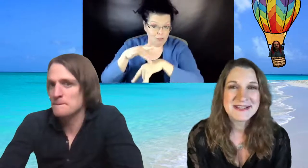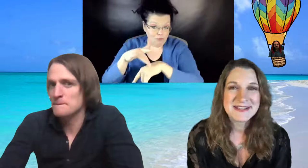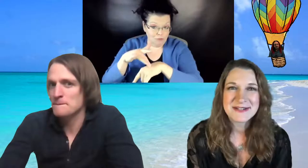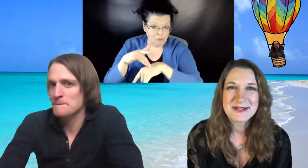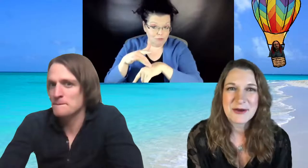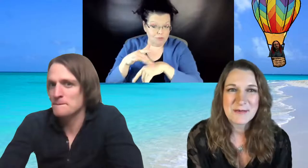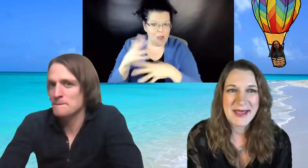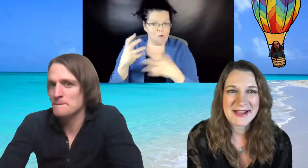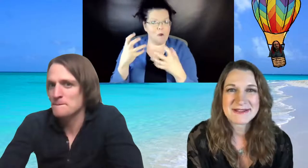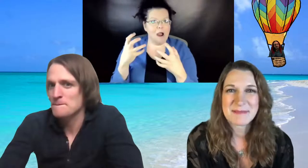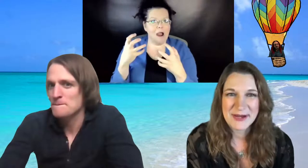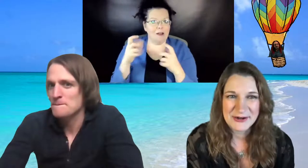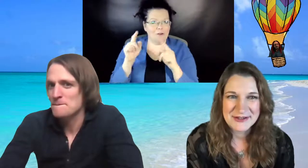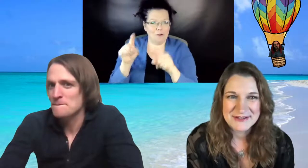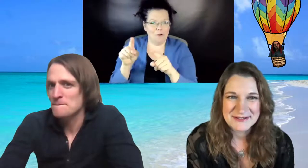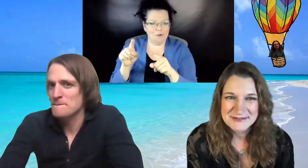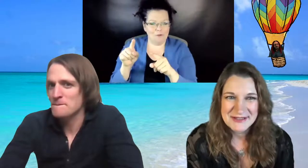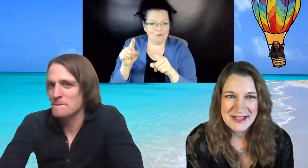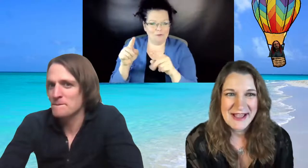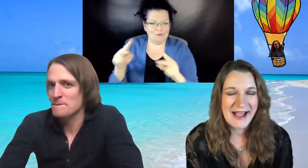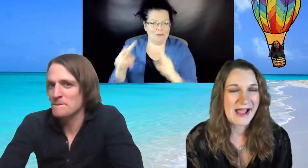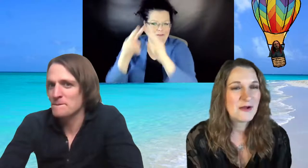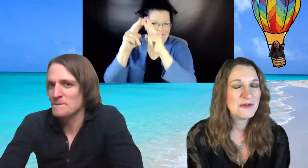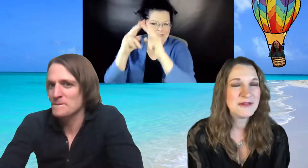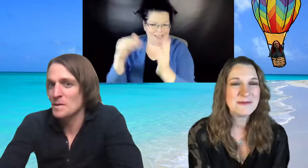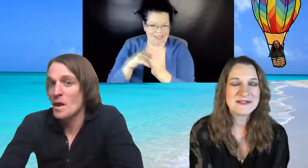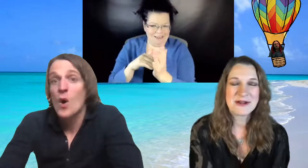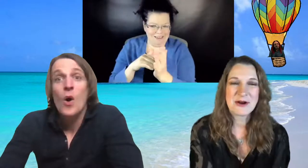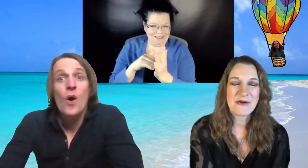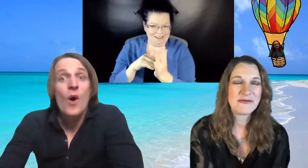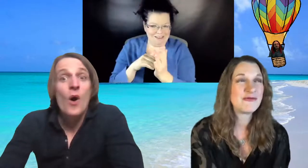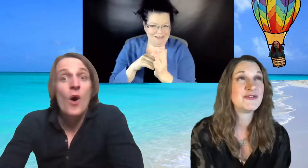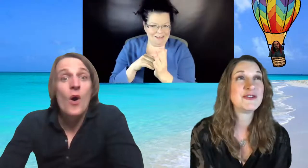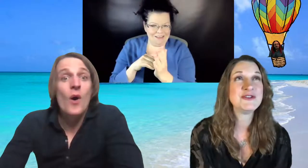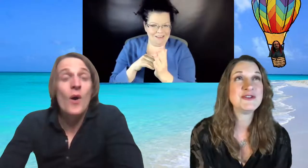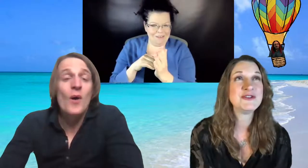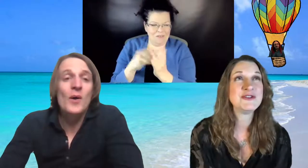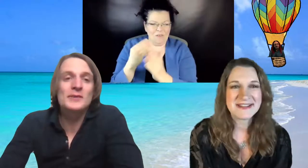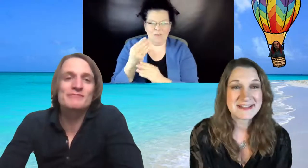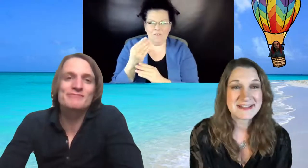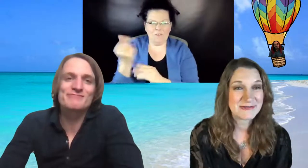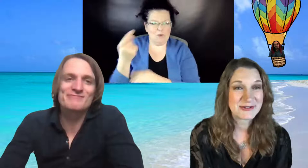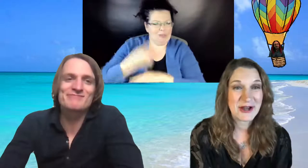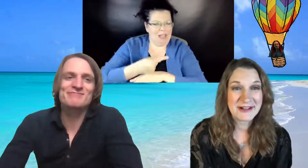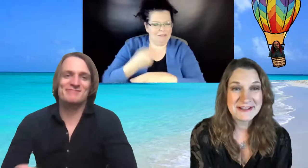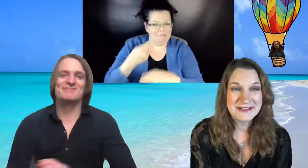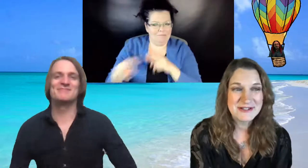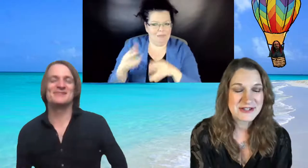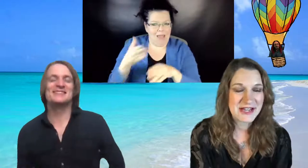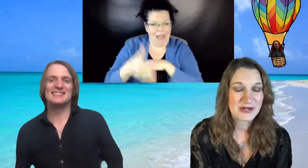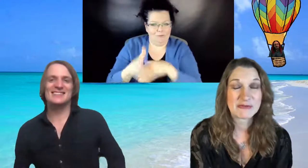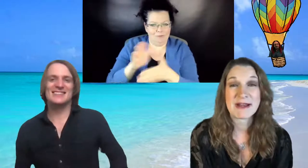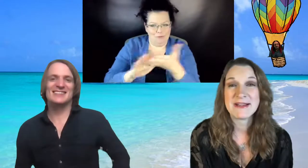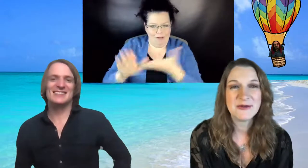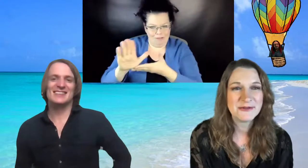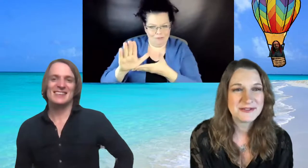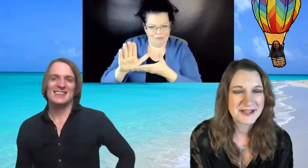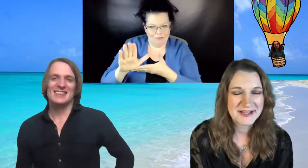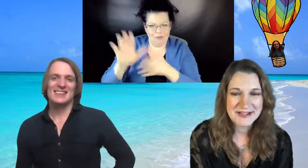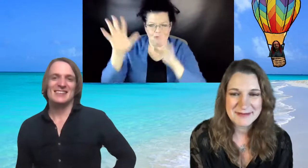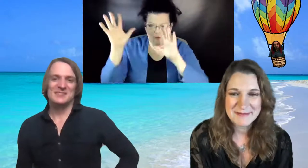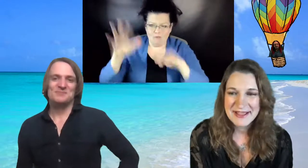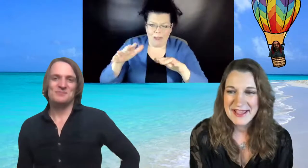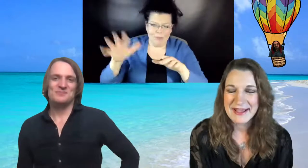have been itching to go back to Paris. I only was there a few days after college and it rained the